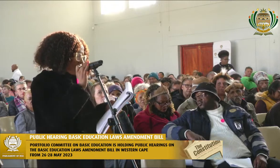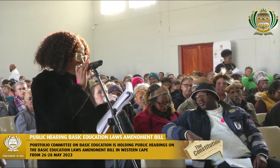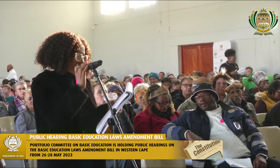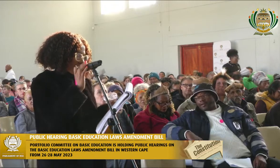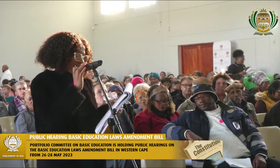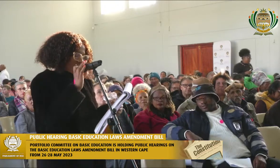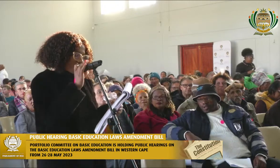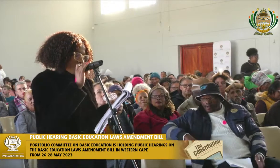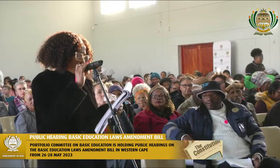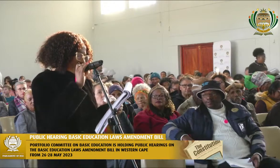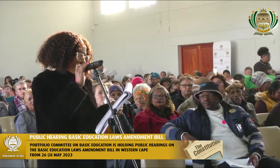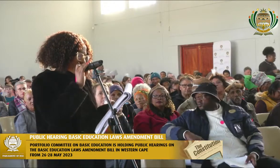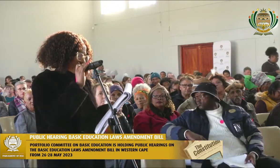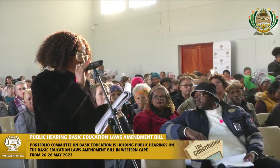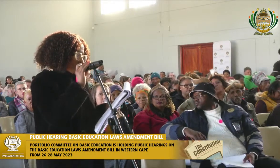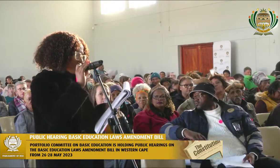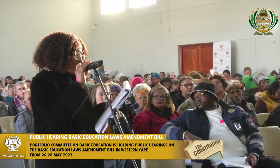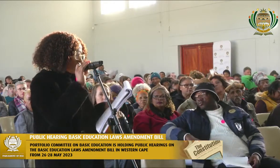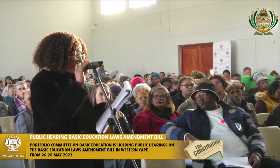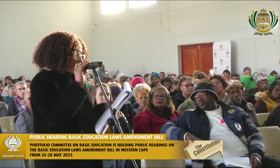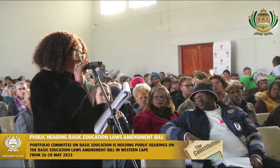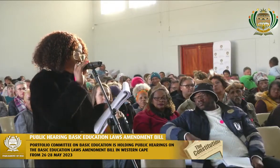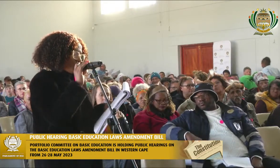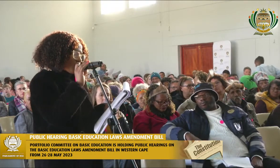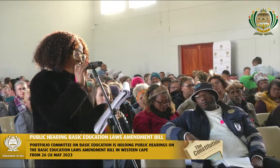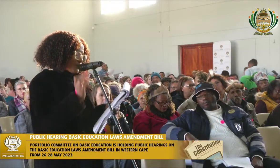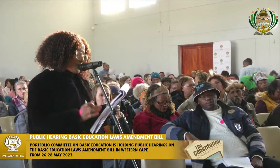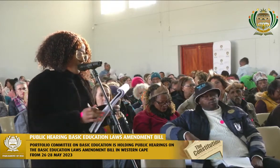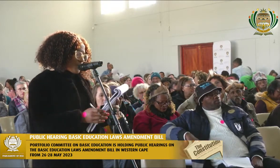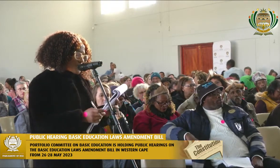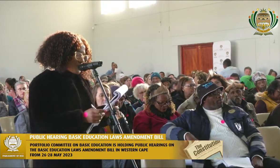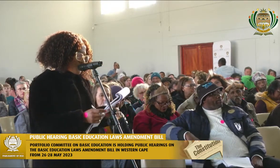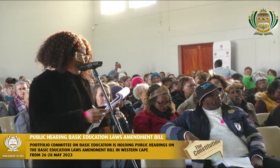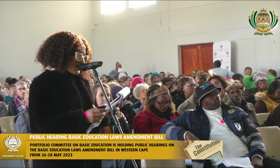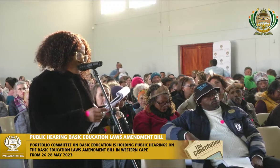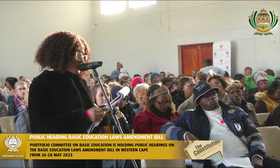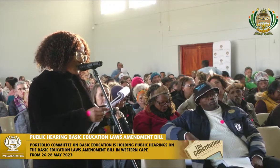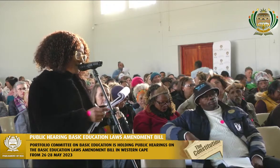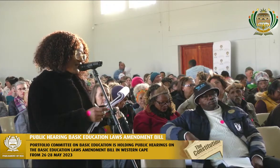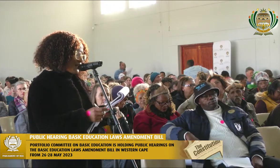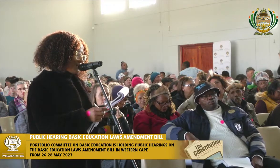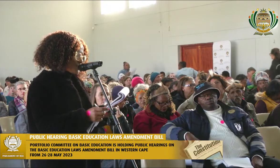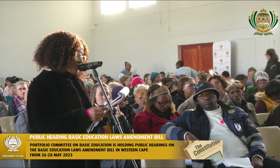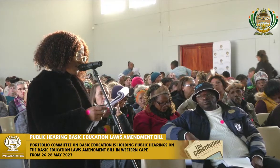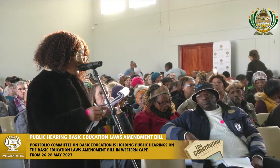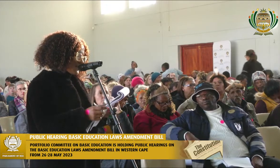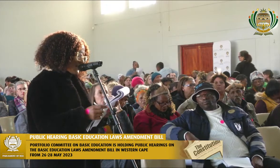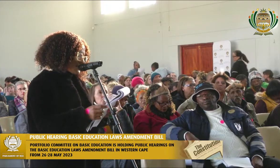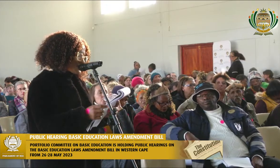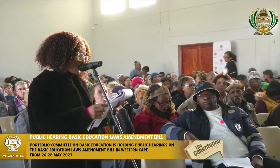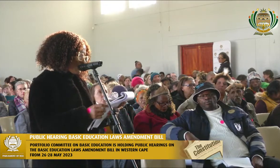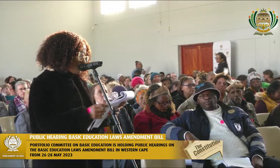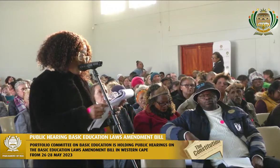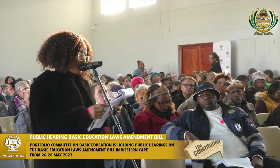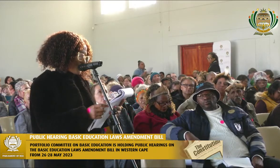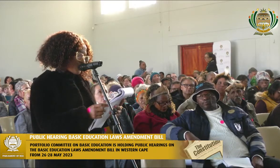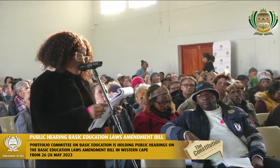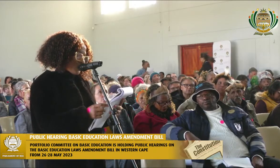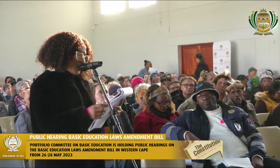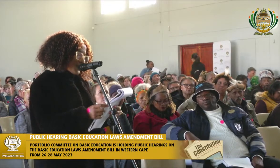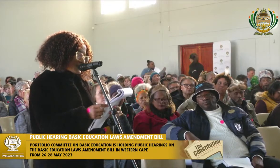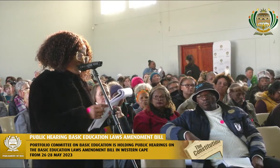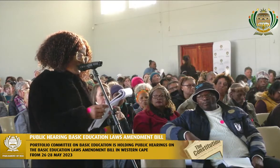Greetings, Chair, and all committee members. Thank you for the opportunity to be here today. My name is Lulamile Klas, and I'm